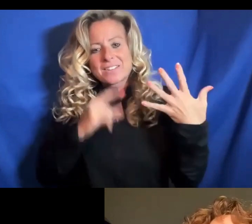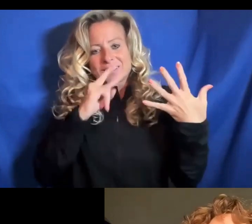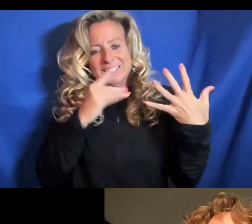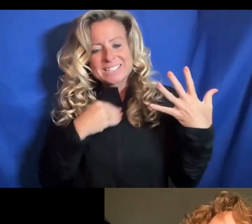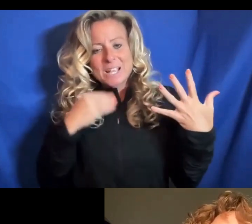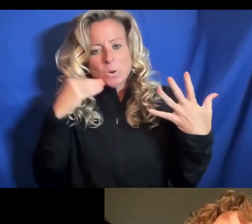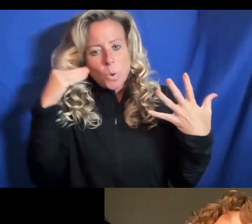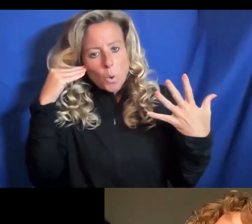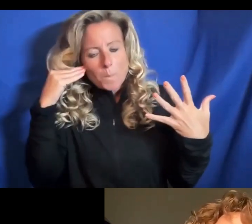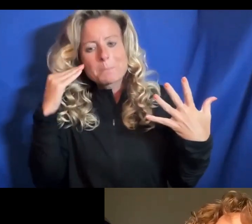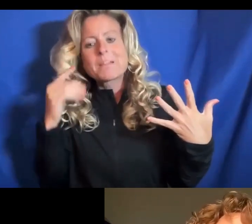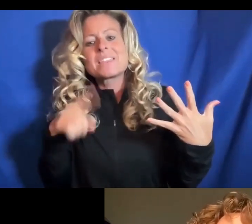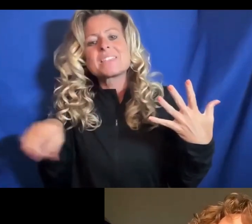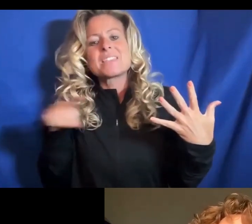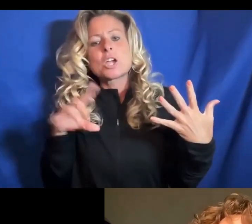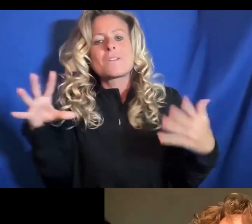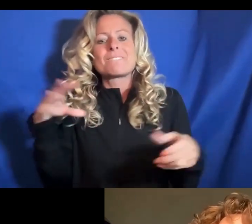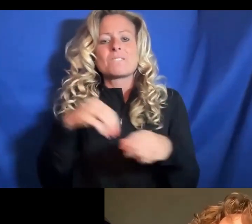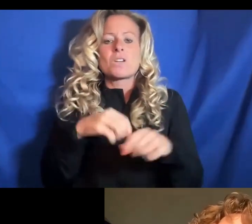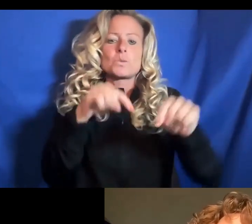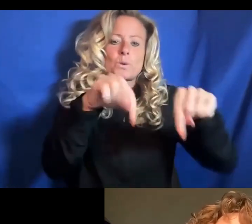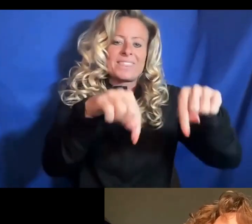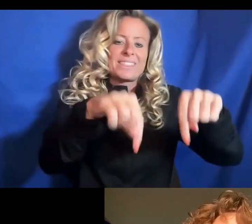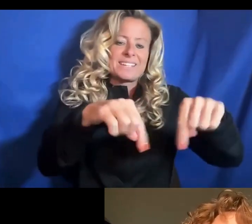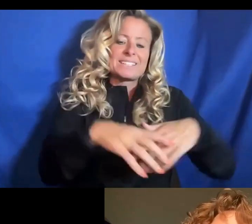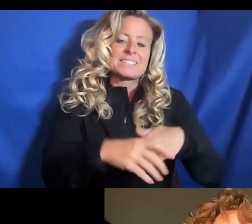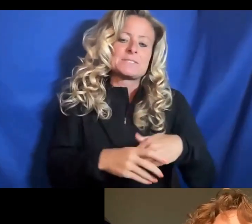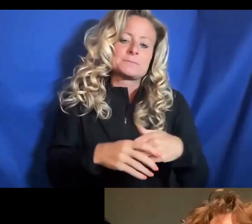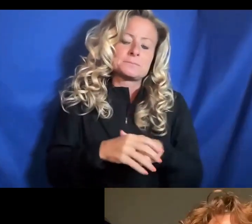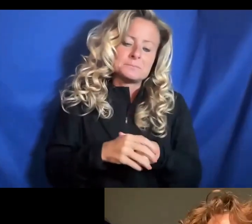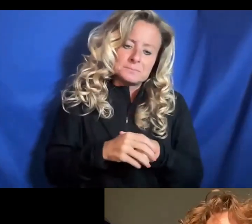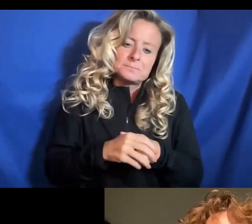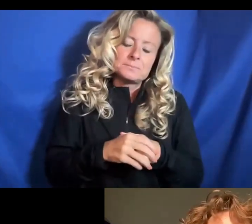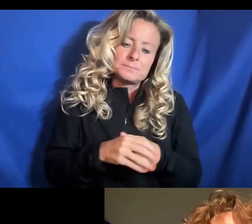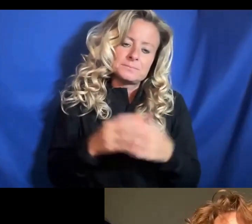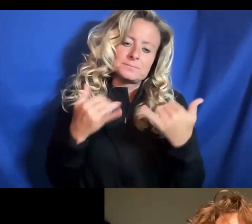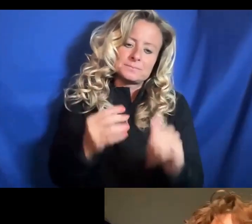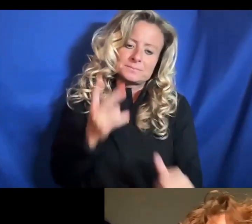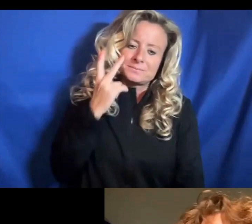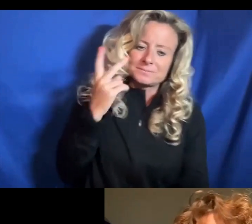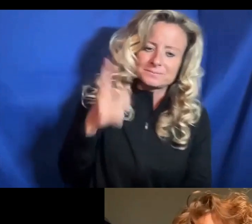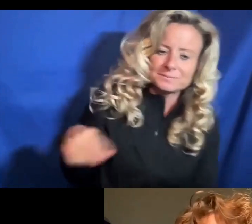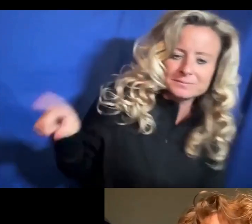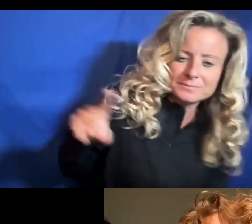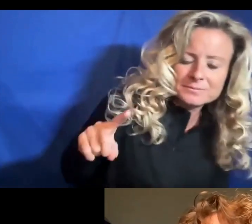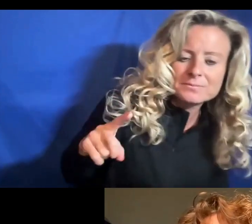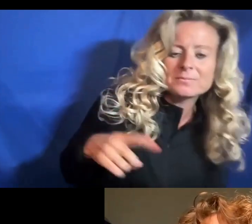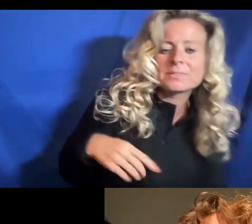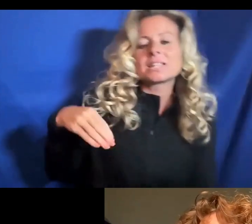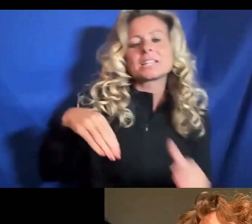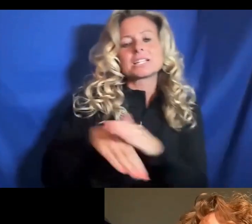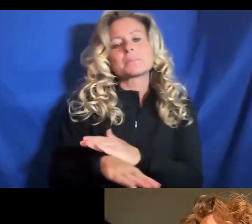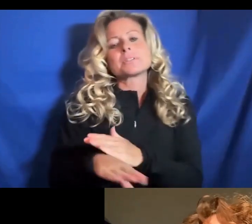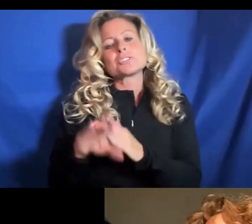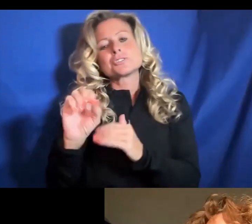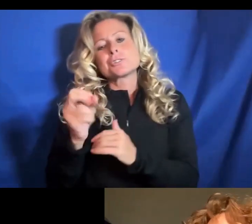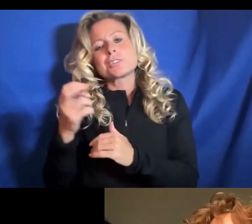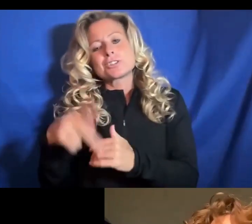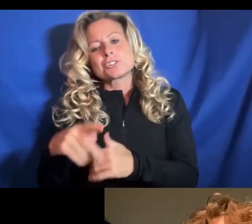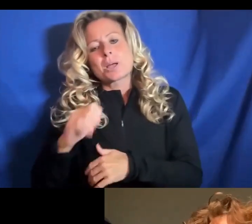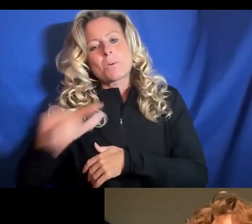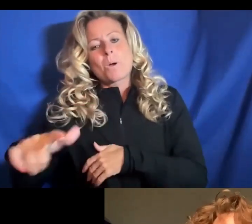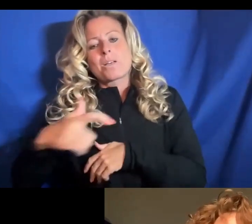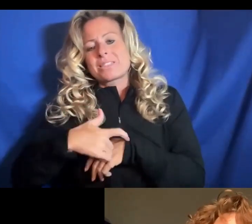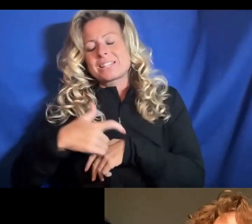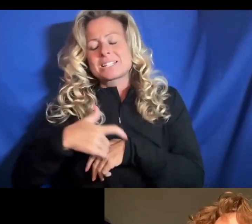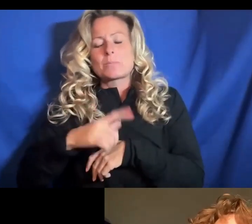my kids are really involved with this, and I still get to see them. They come into the shop all the time. They are